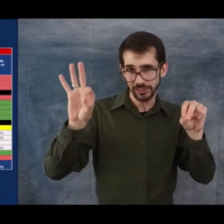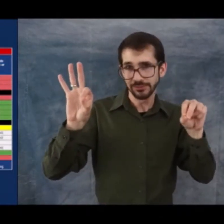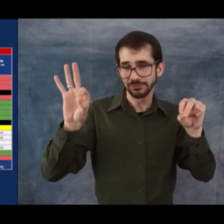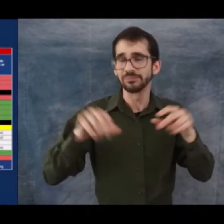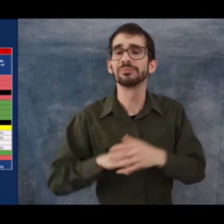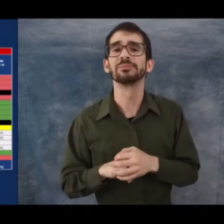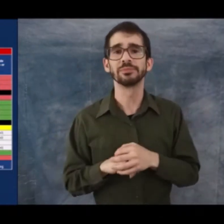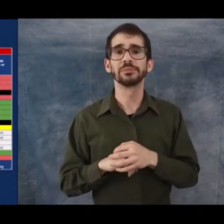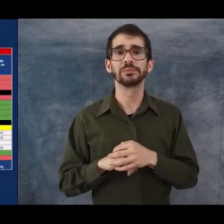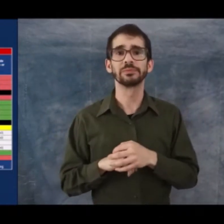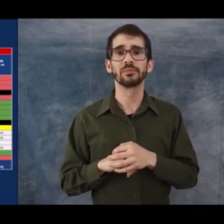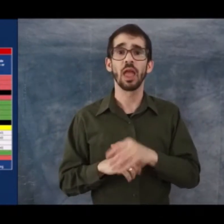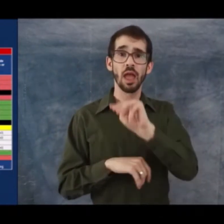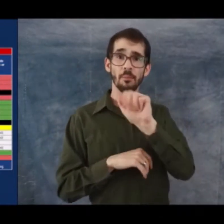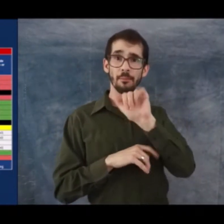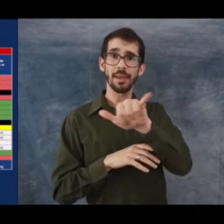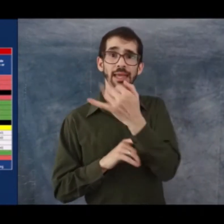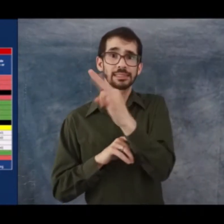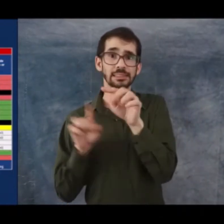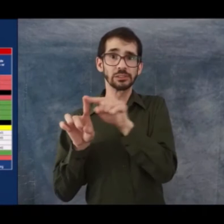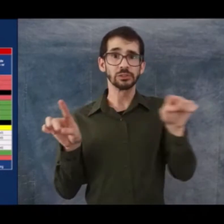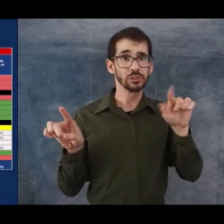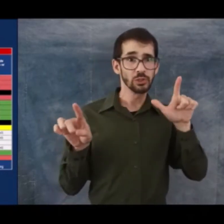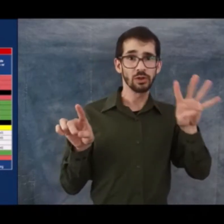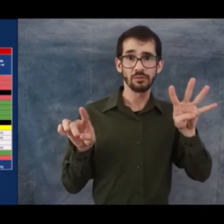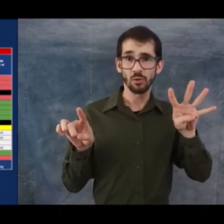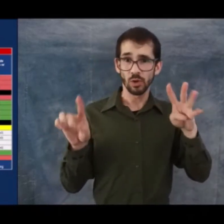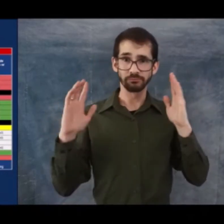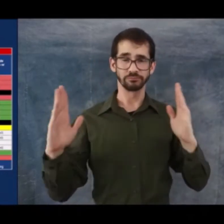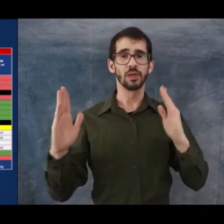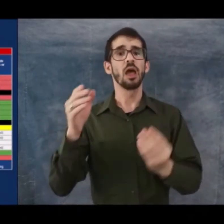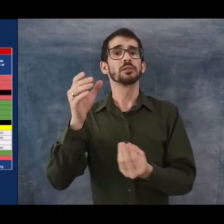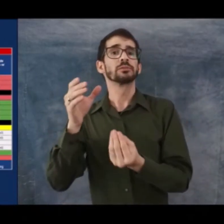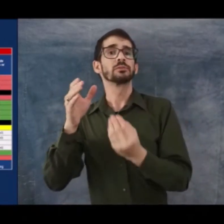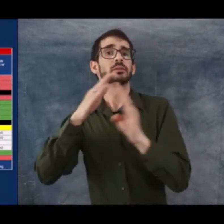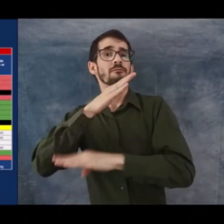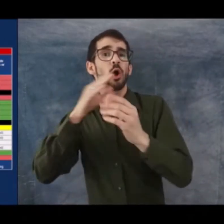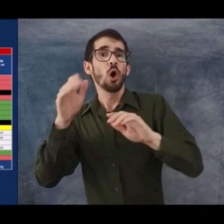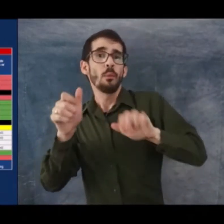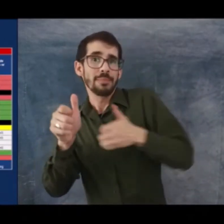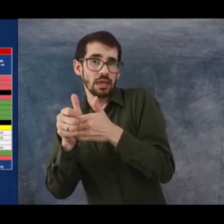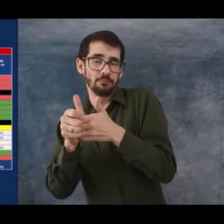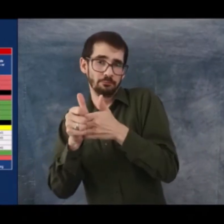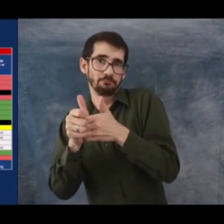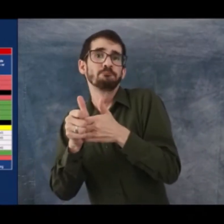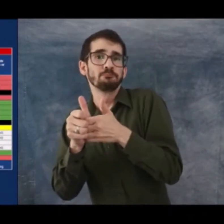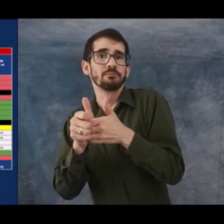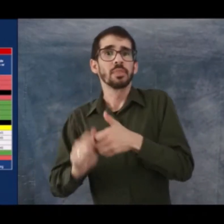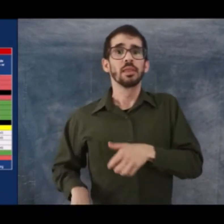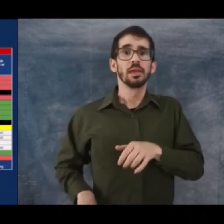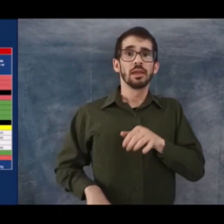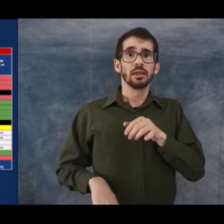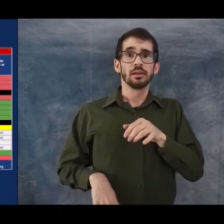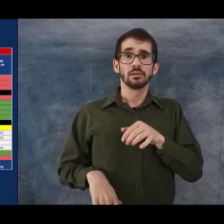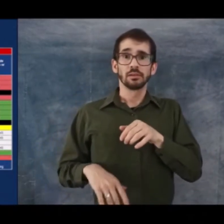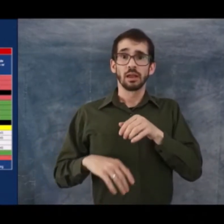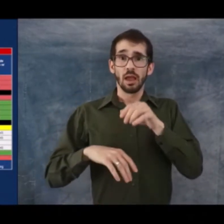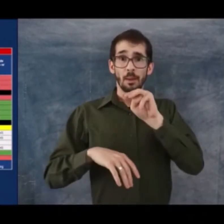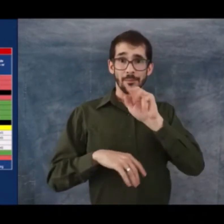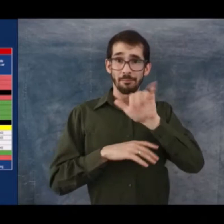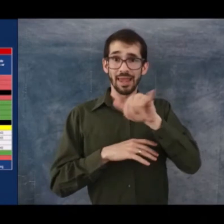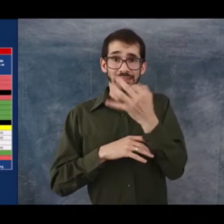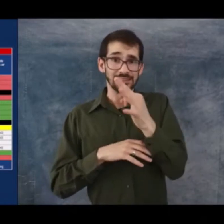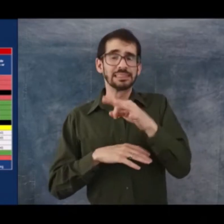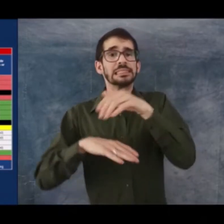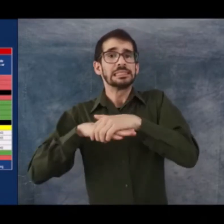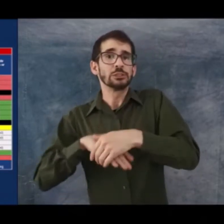May 19th to 24th is designated for fall makeup testing. On May 19th, students who need to make up their English 2 EOC